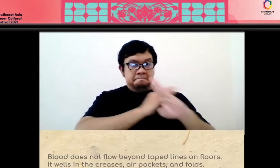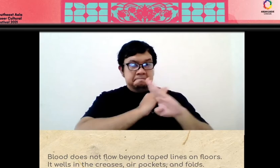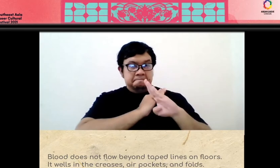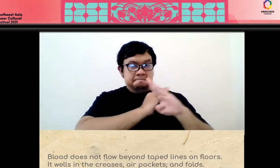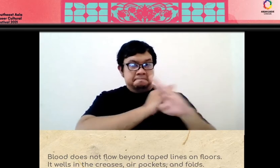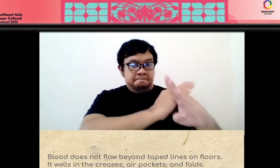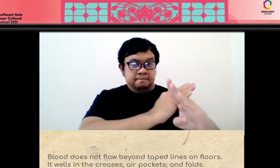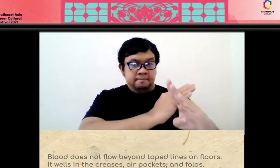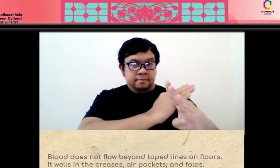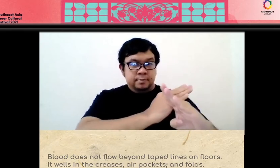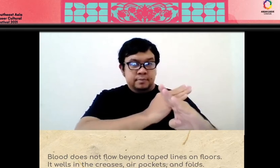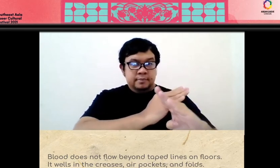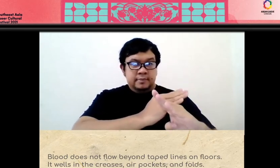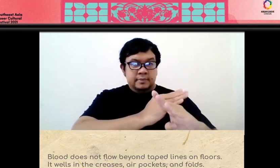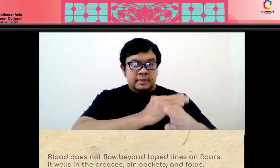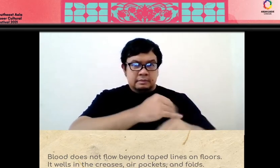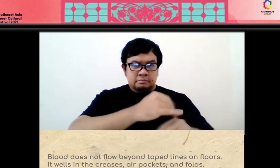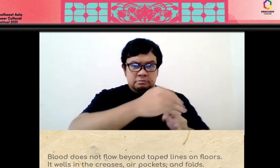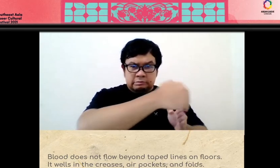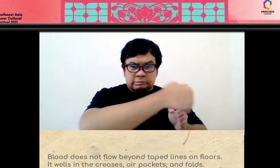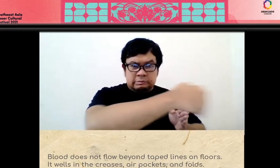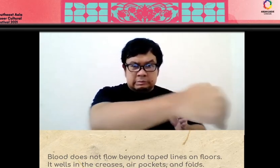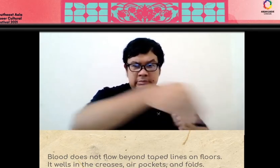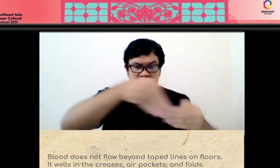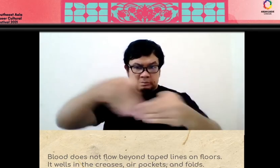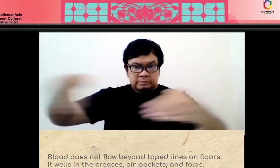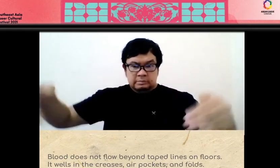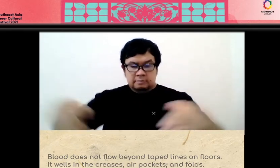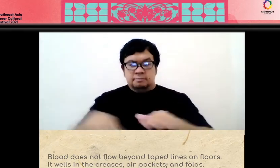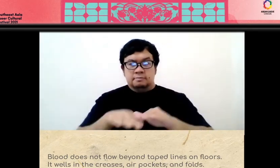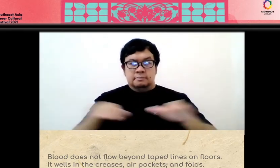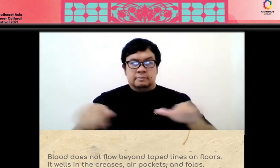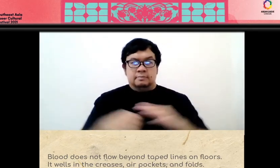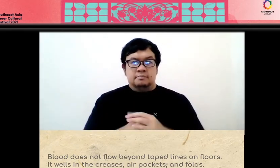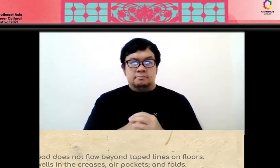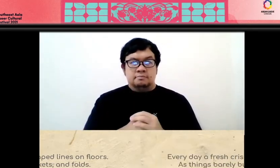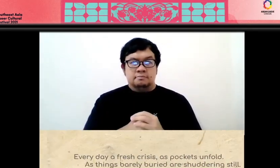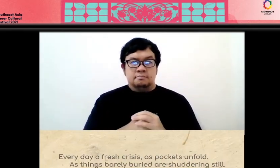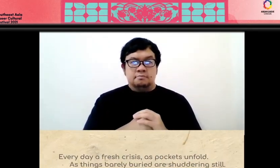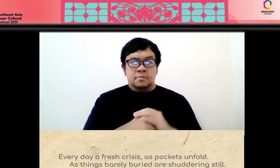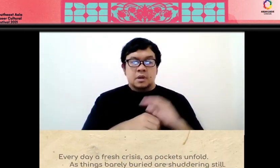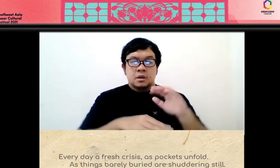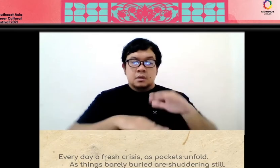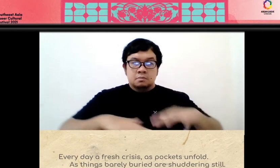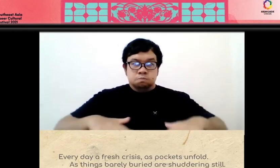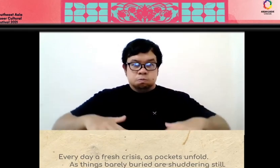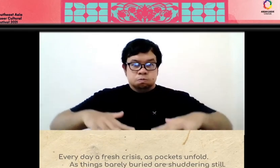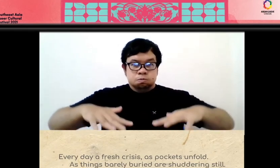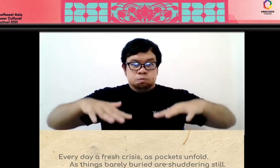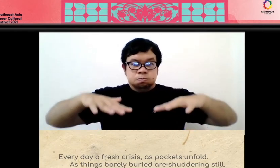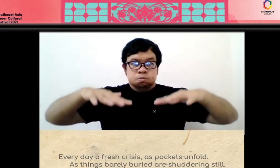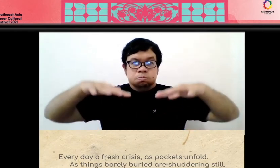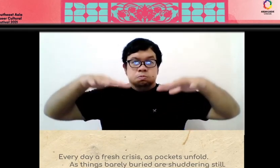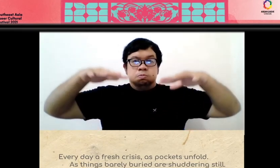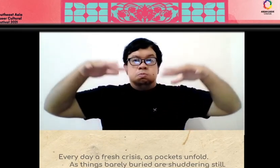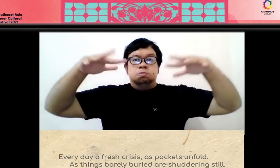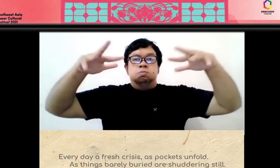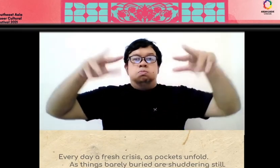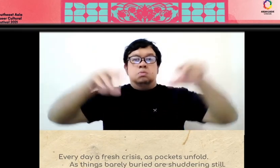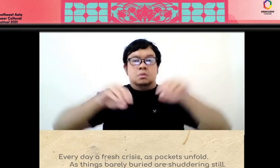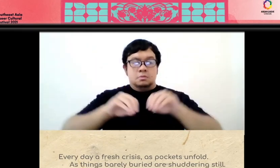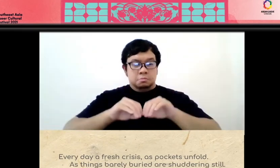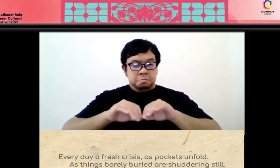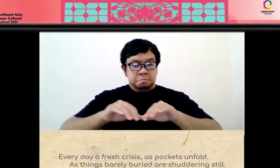wells in the creases, air pockets, and folds. Every day a fresh crisis as pockets